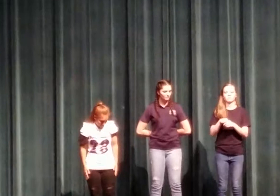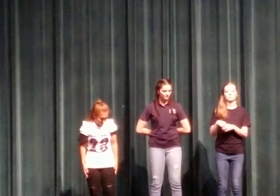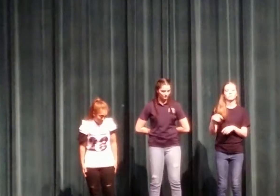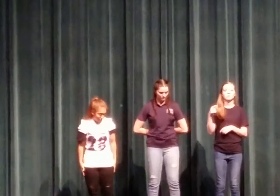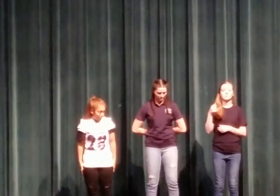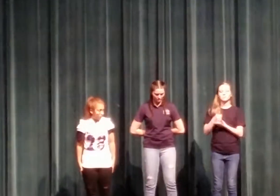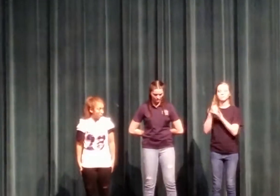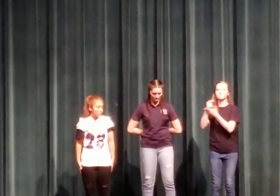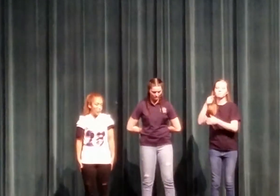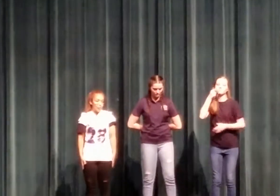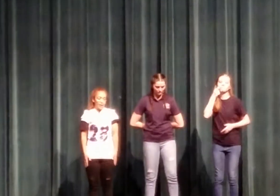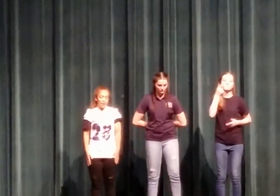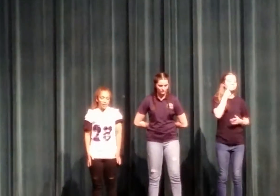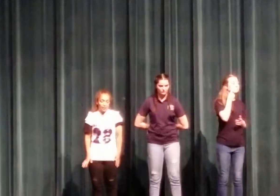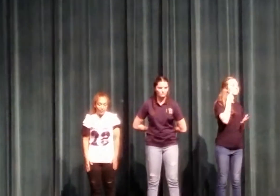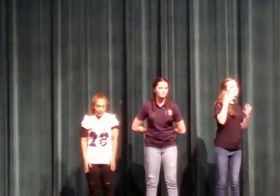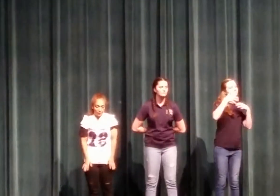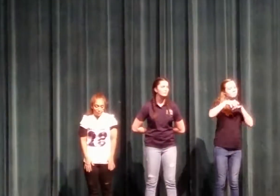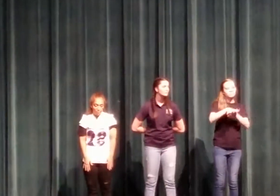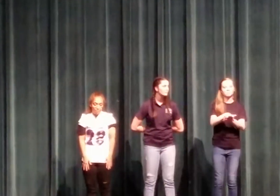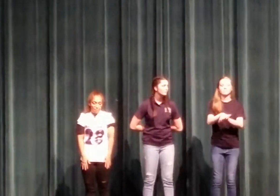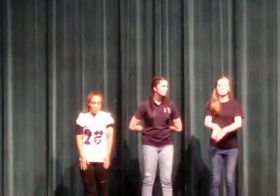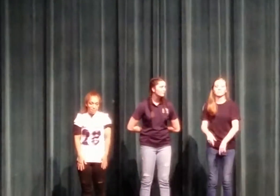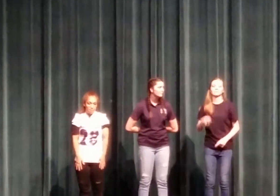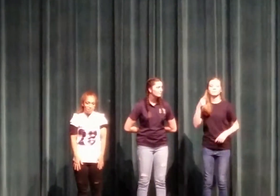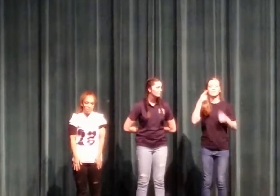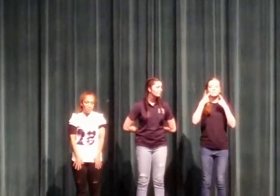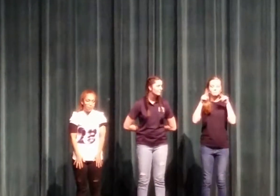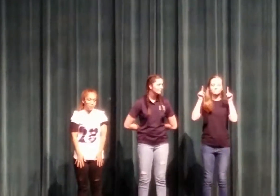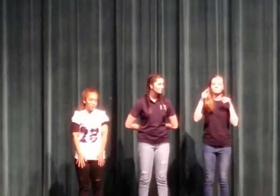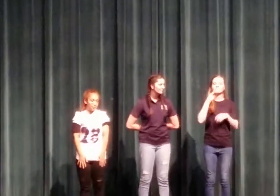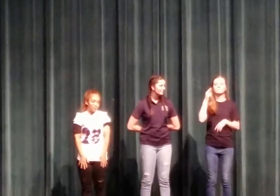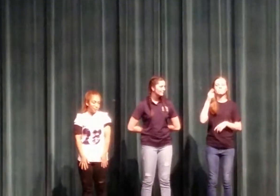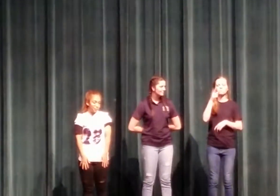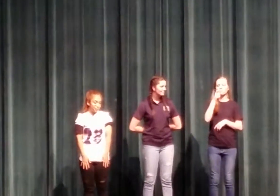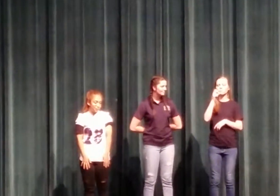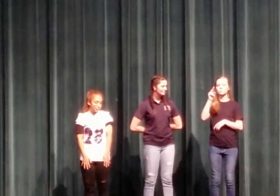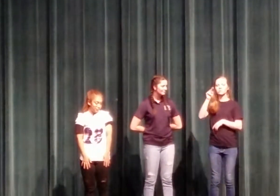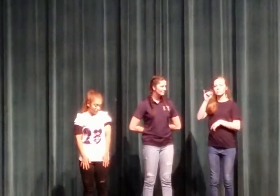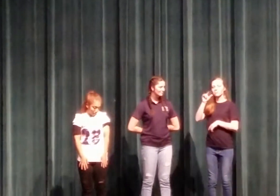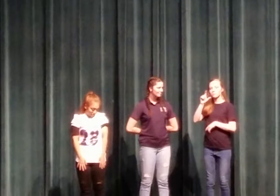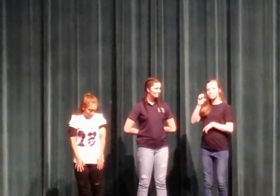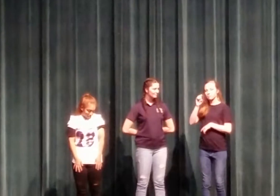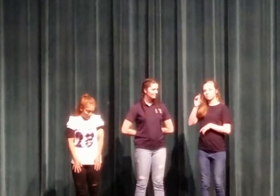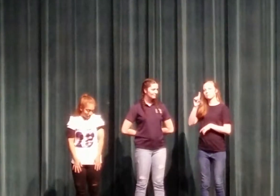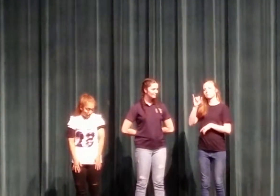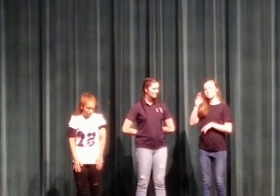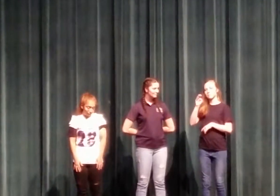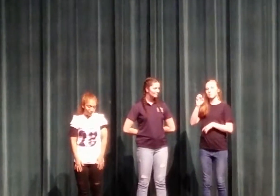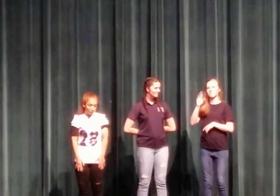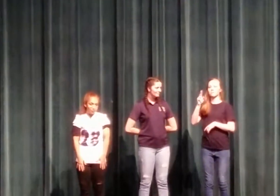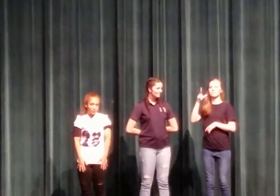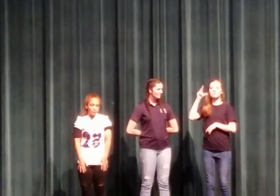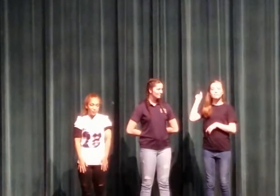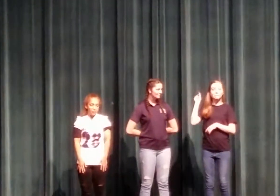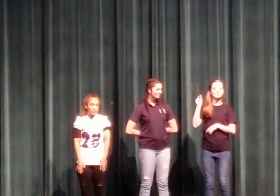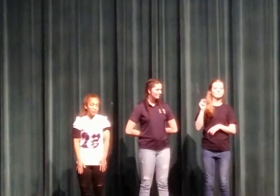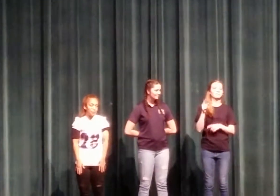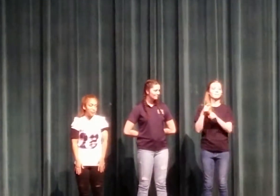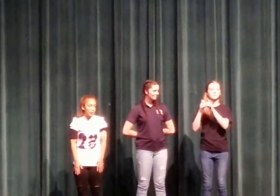This helps the hearing and deaf integrate. Some famous deaf actors include Niall DeMarco, from America's Next